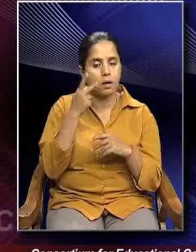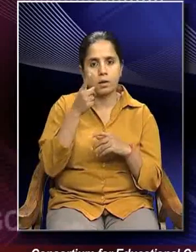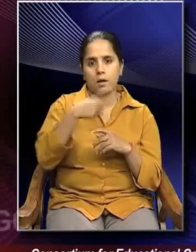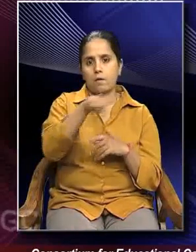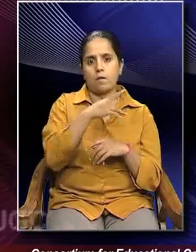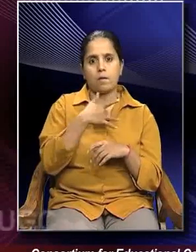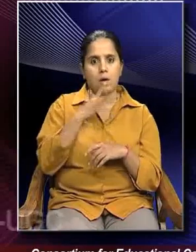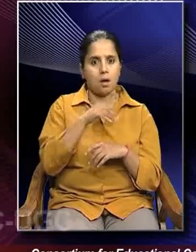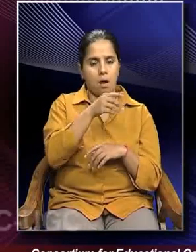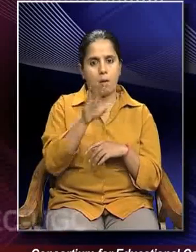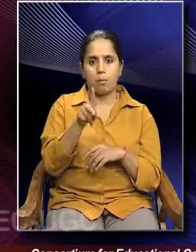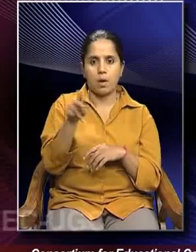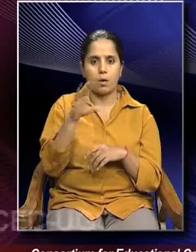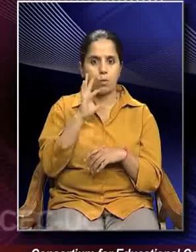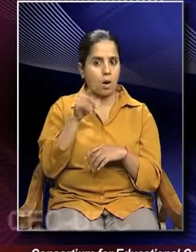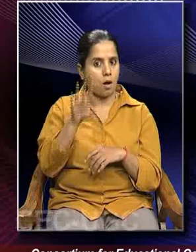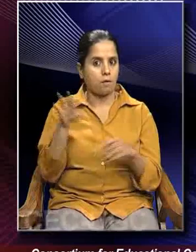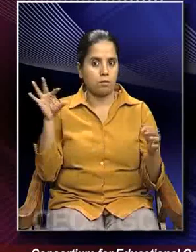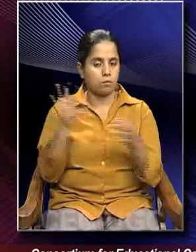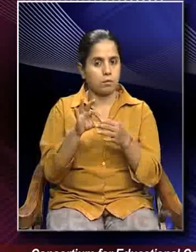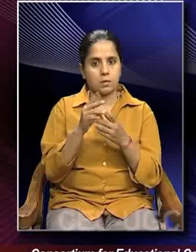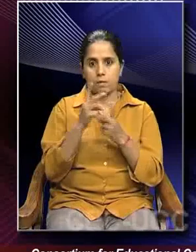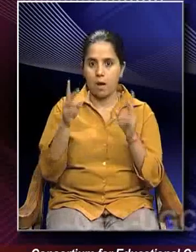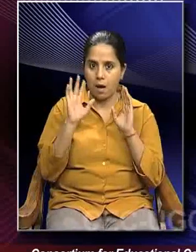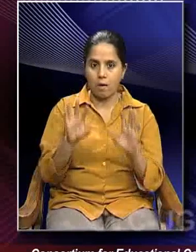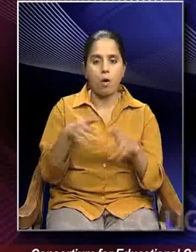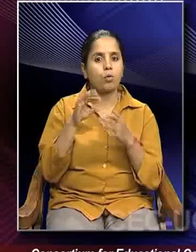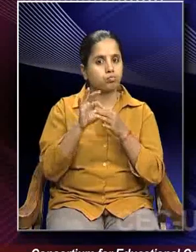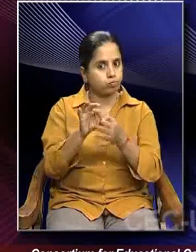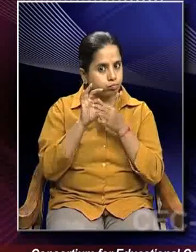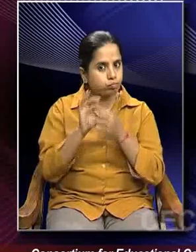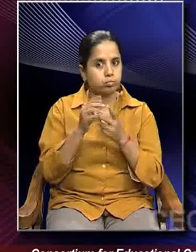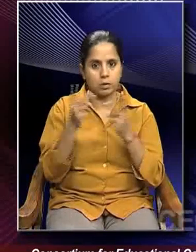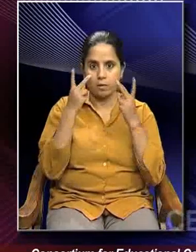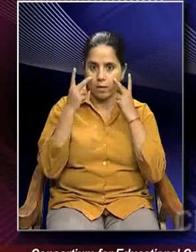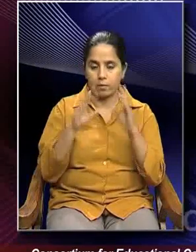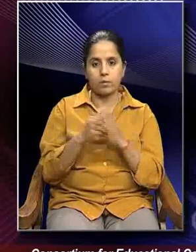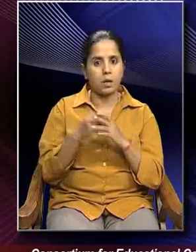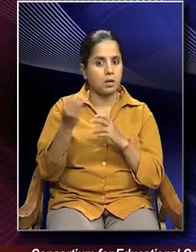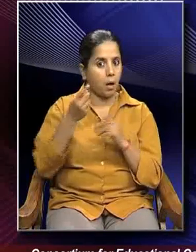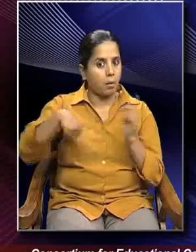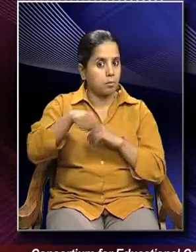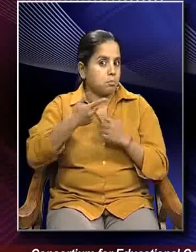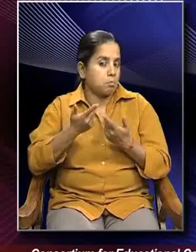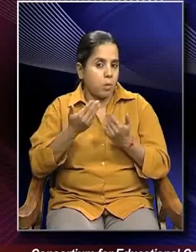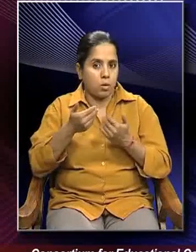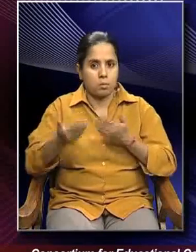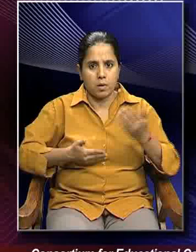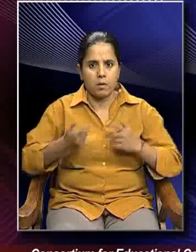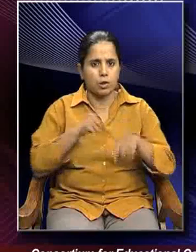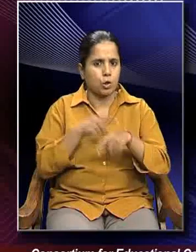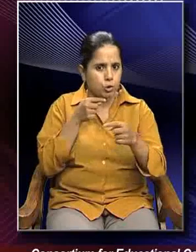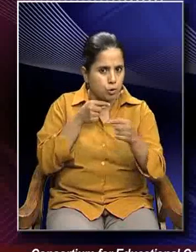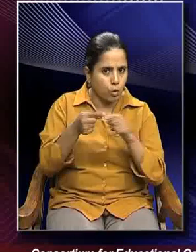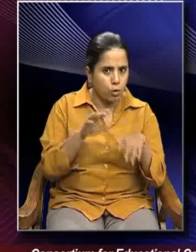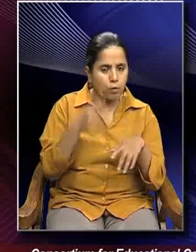feel they have a meaningful attachment or relationship with it. So, such behavior could be short duration.